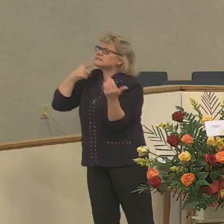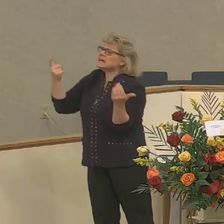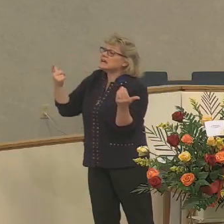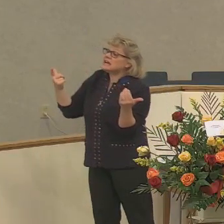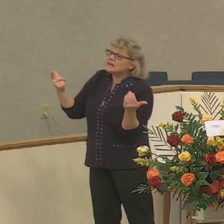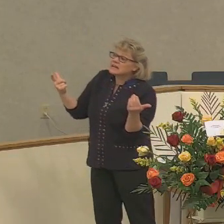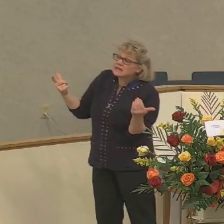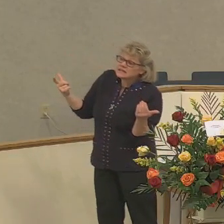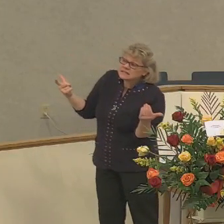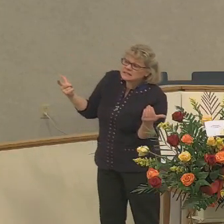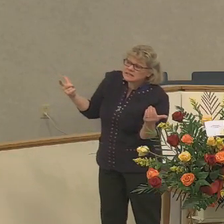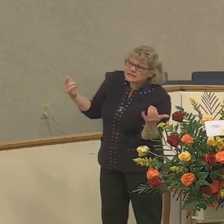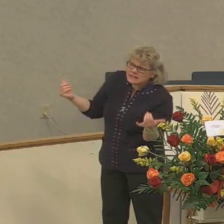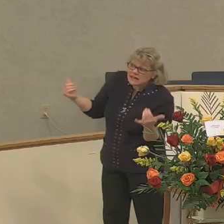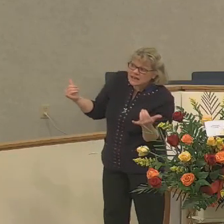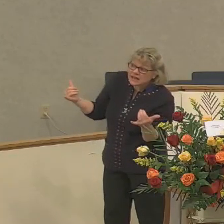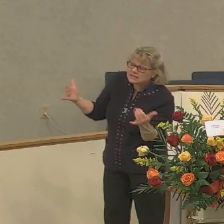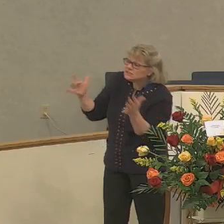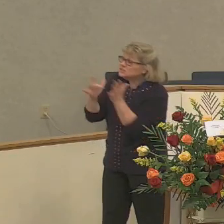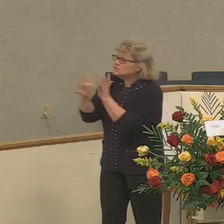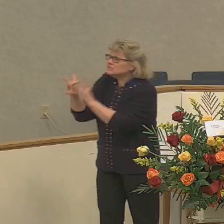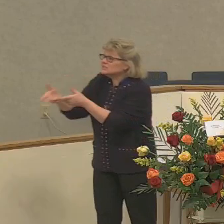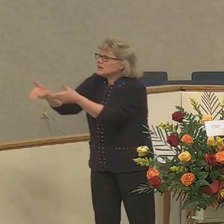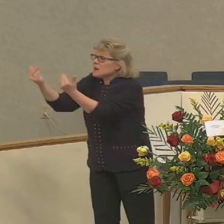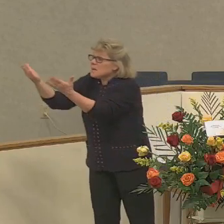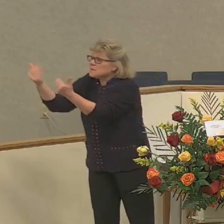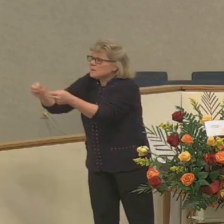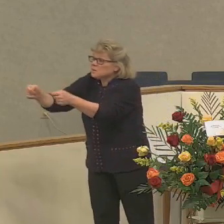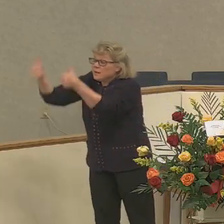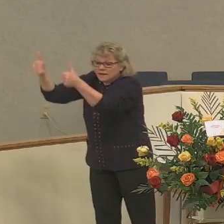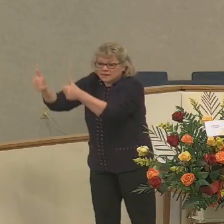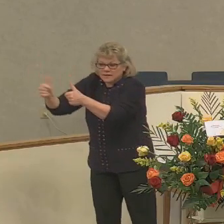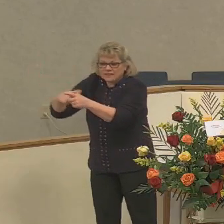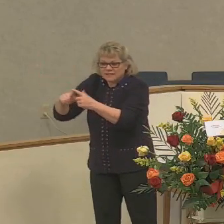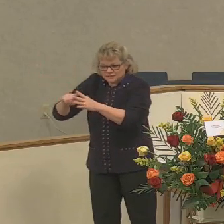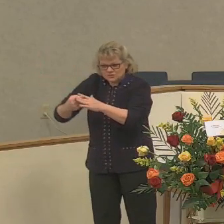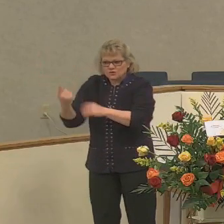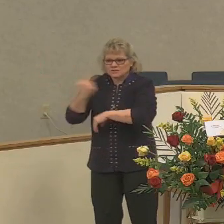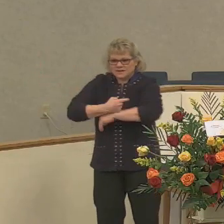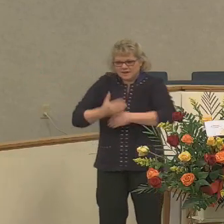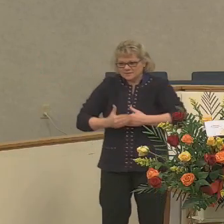even so, come quickly, Lord Jesus, and he went on with his day.